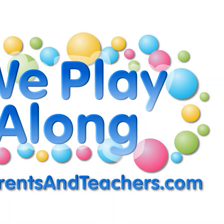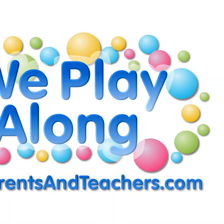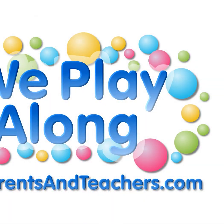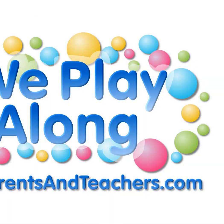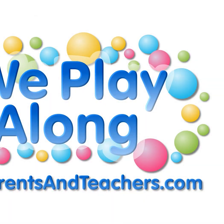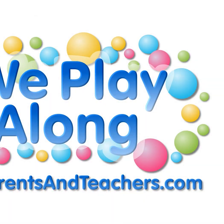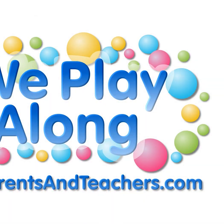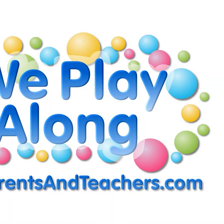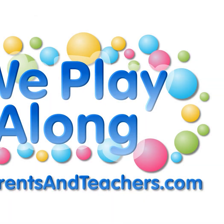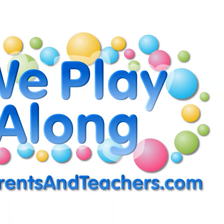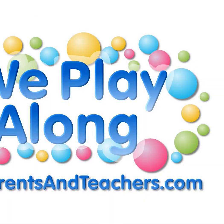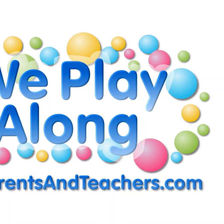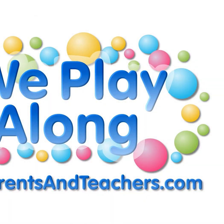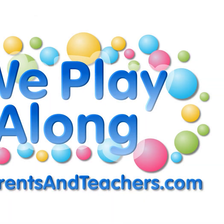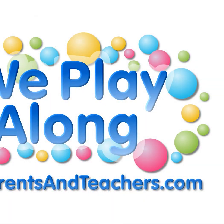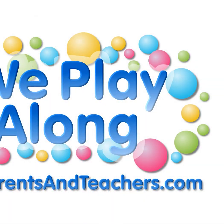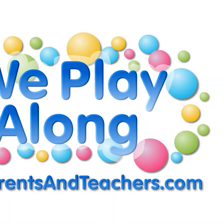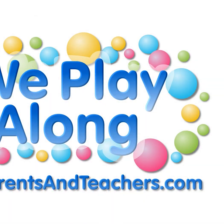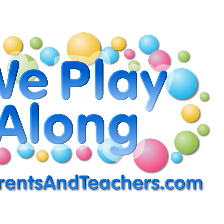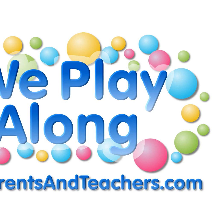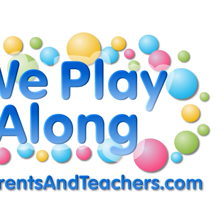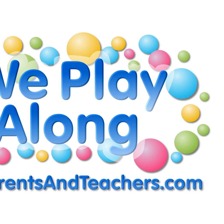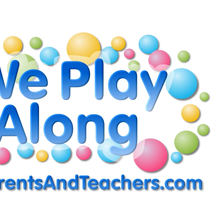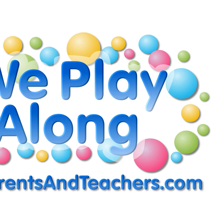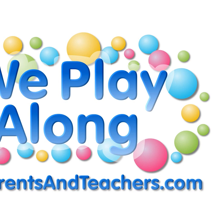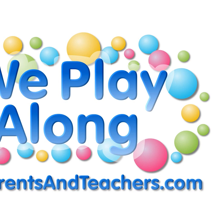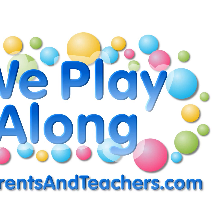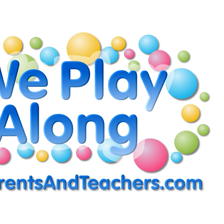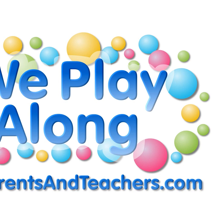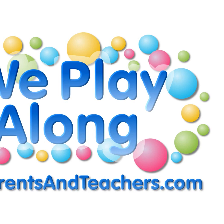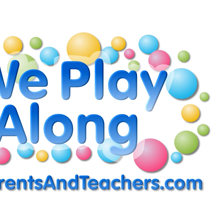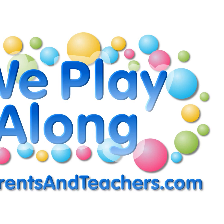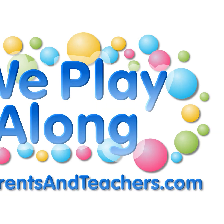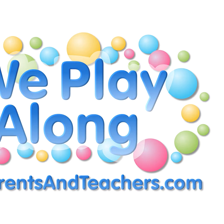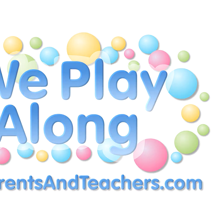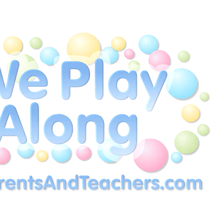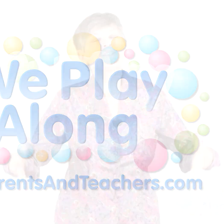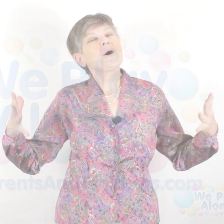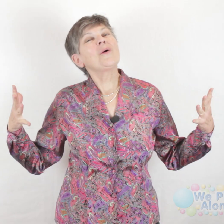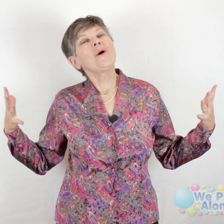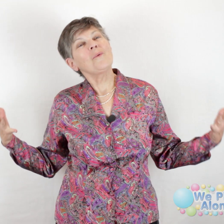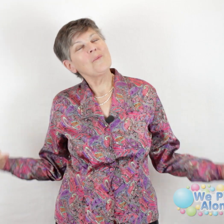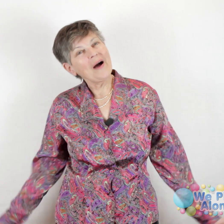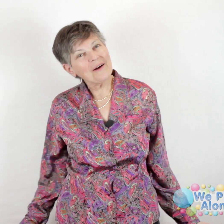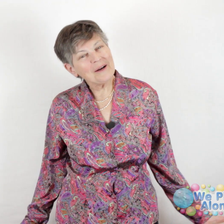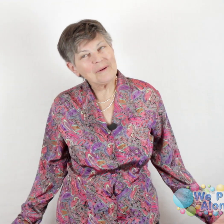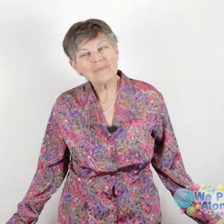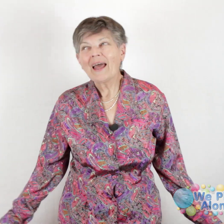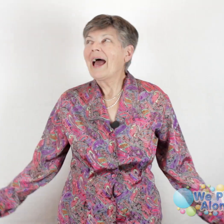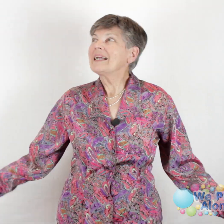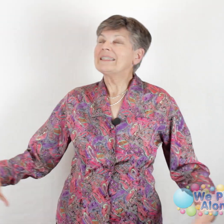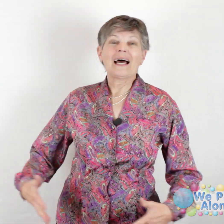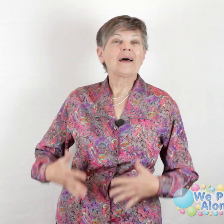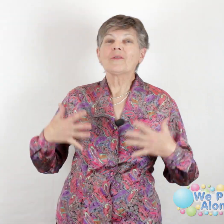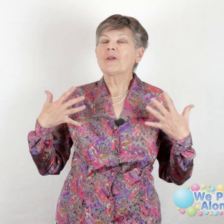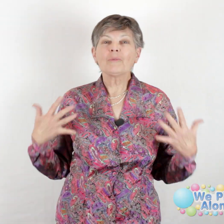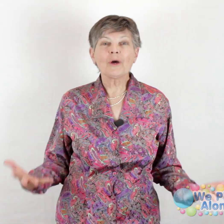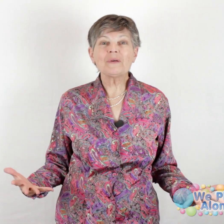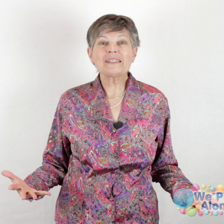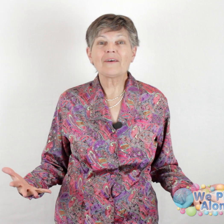Come on and play along. Play, play, play along. Come on and play along. So, welcome. The purpose of